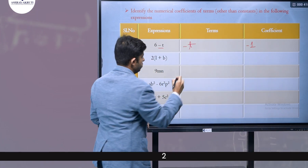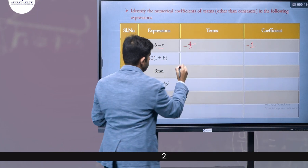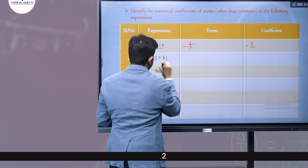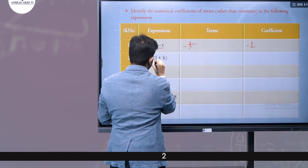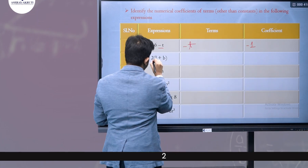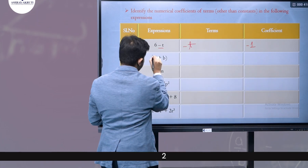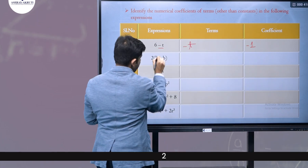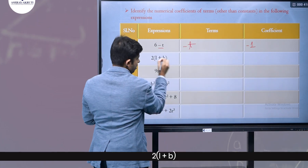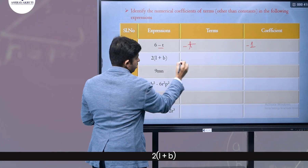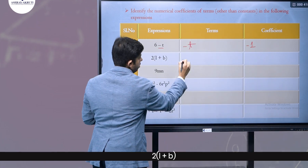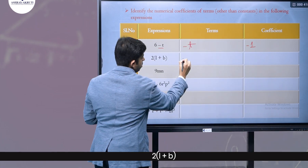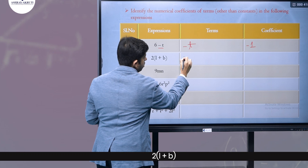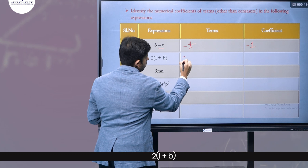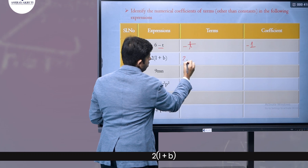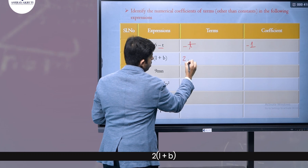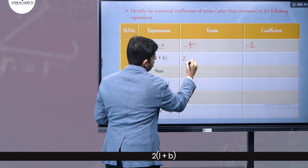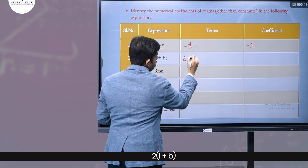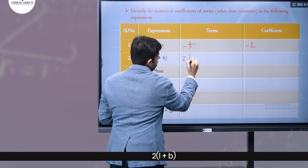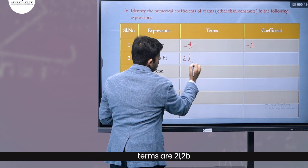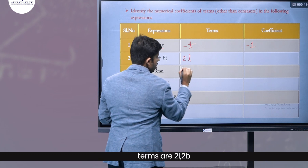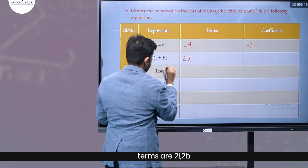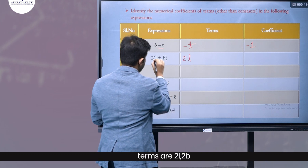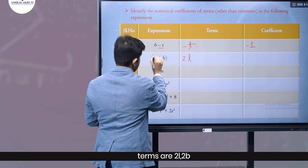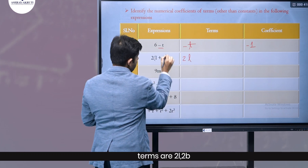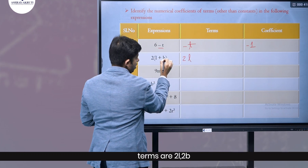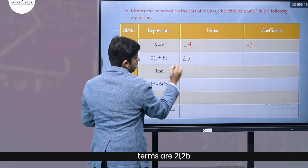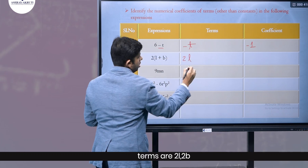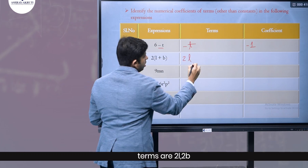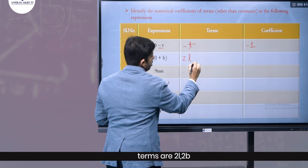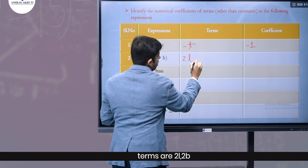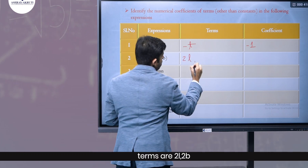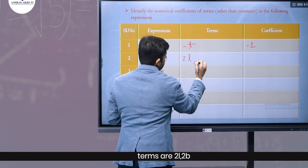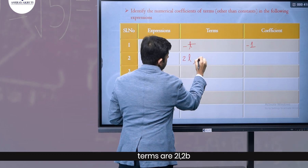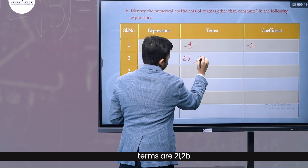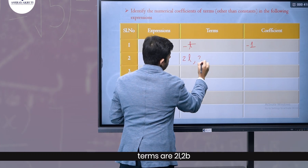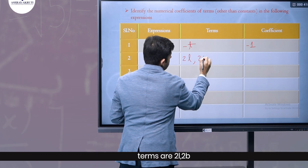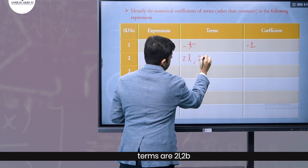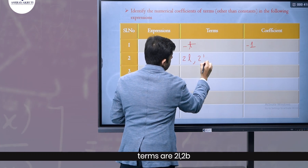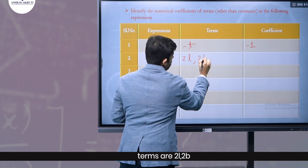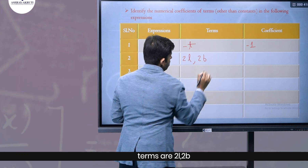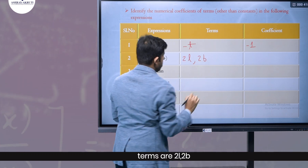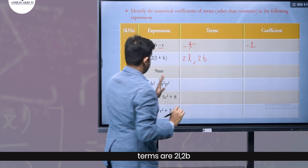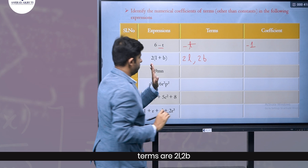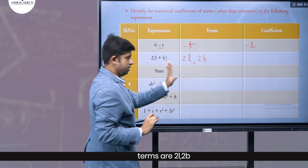Second one, 2 of L plus B. The terms are 2L, 2B.